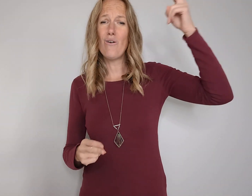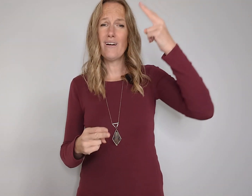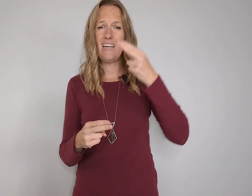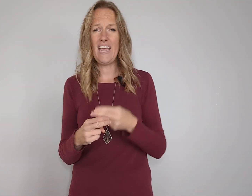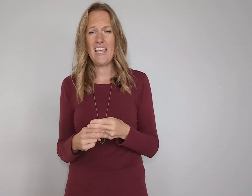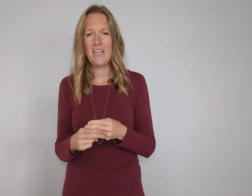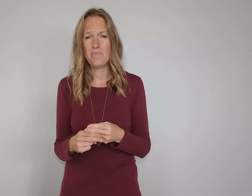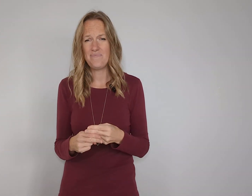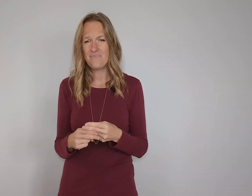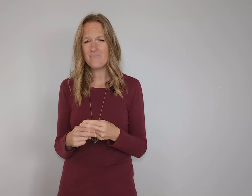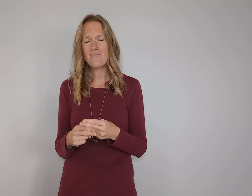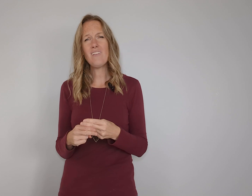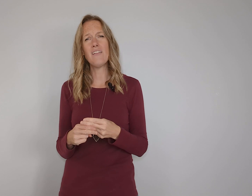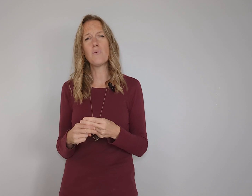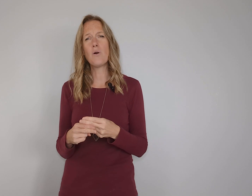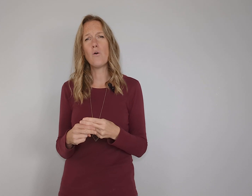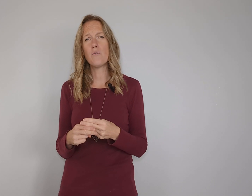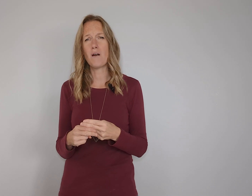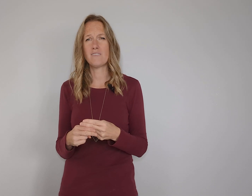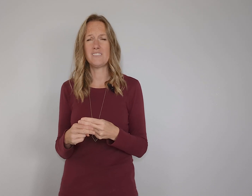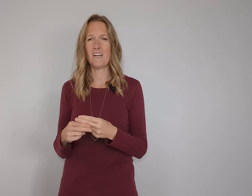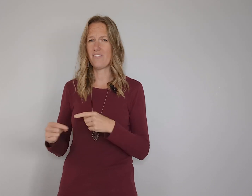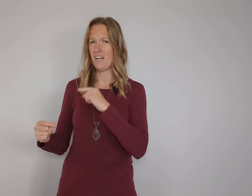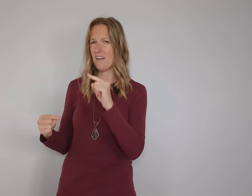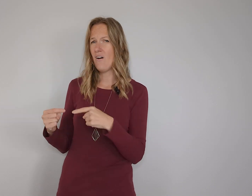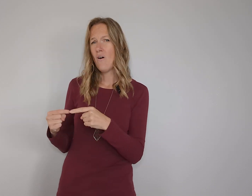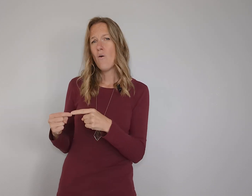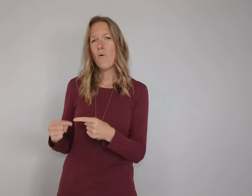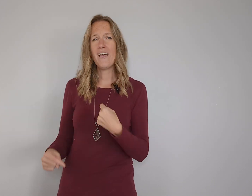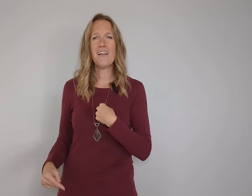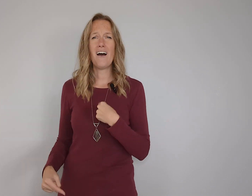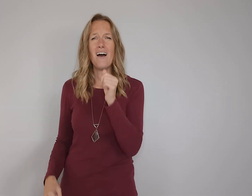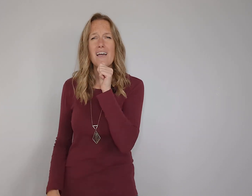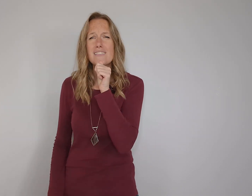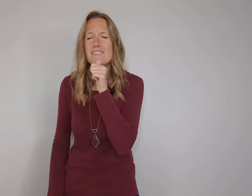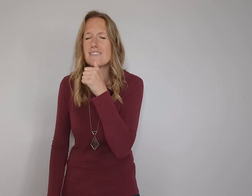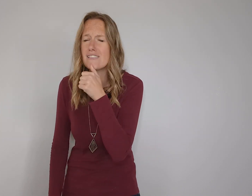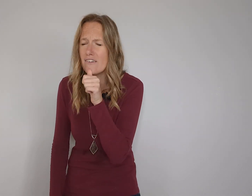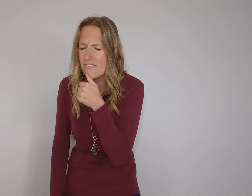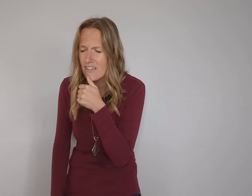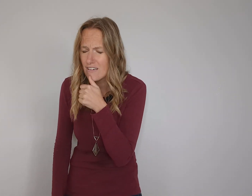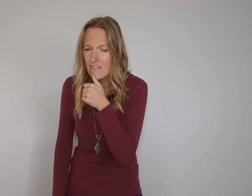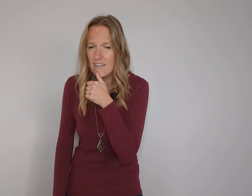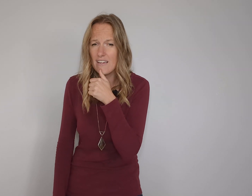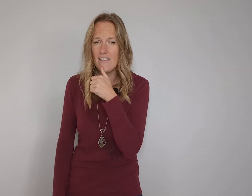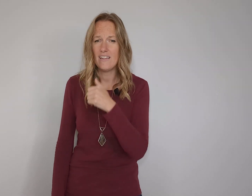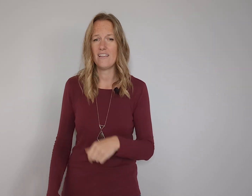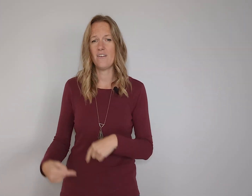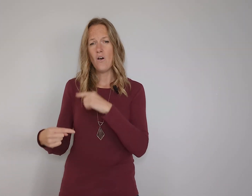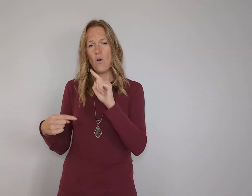your name on the road marked with suffering, when I suffer, okay? And then